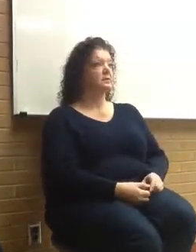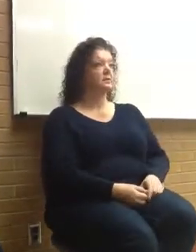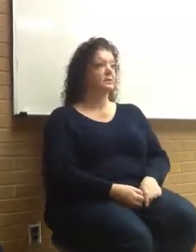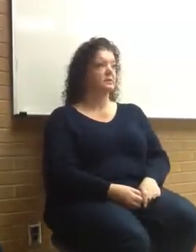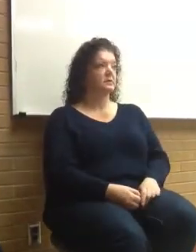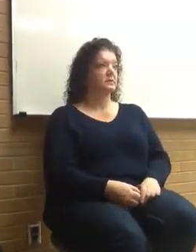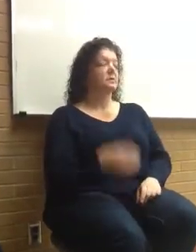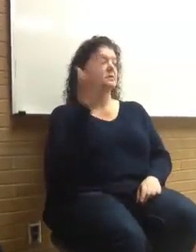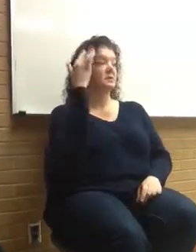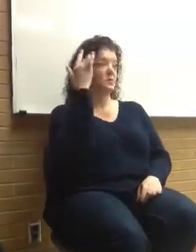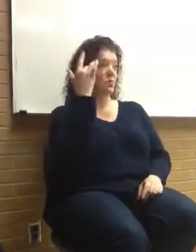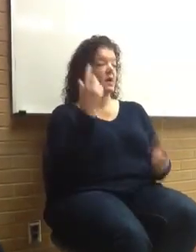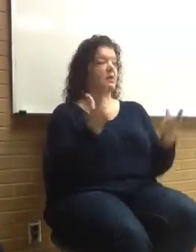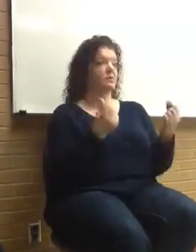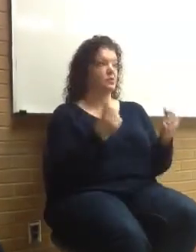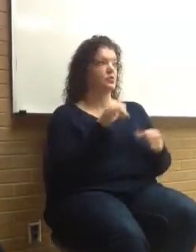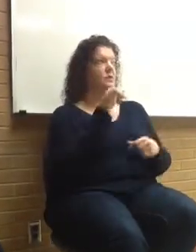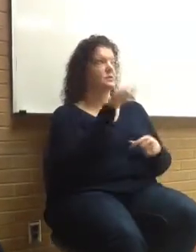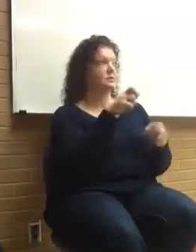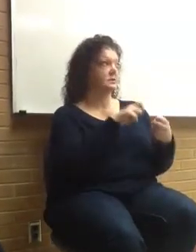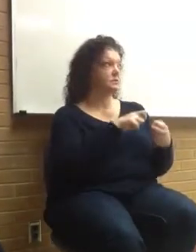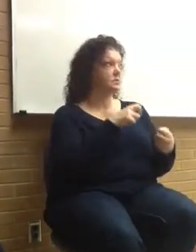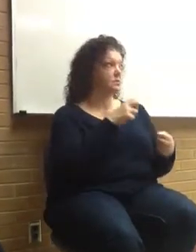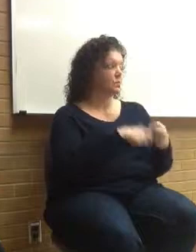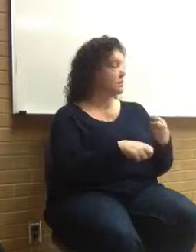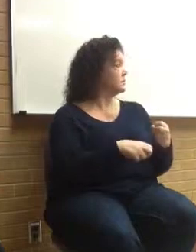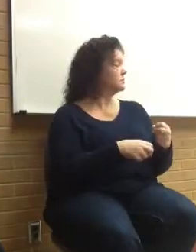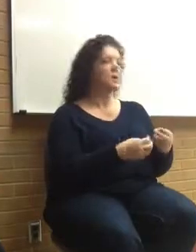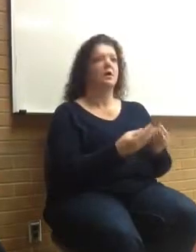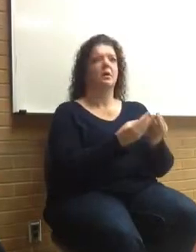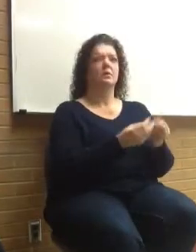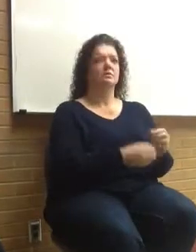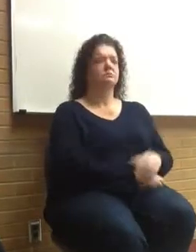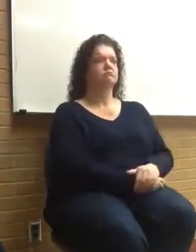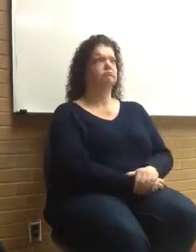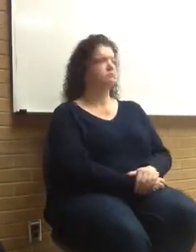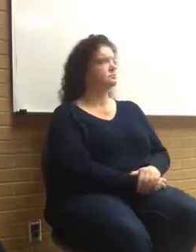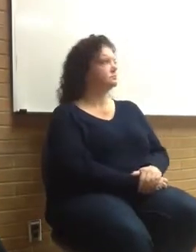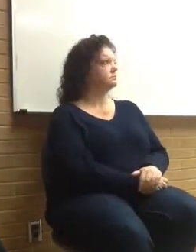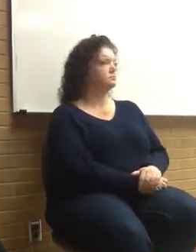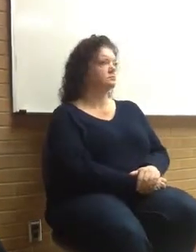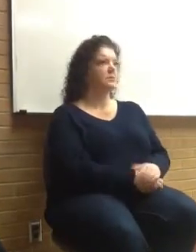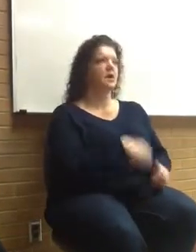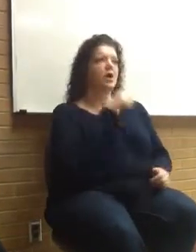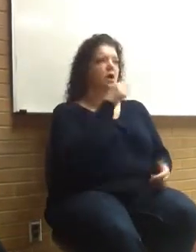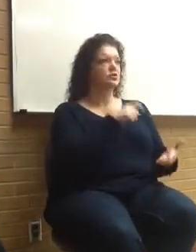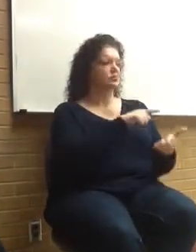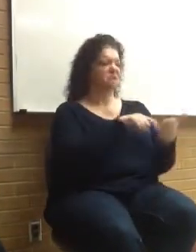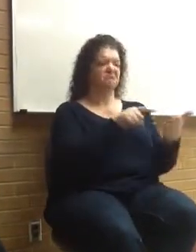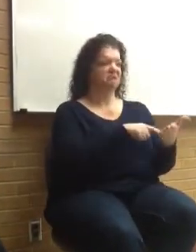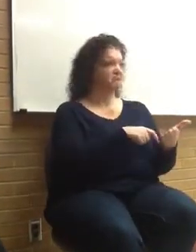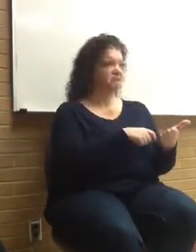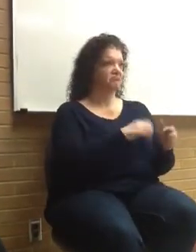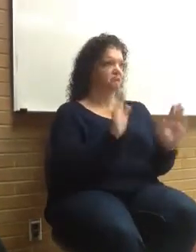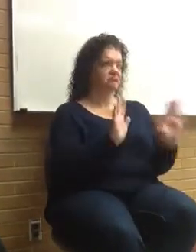Because polynomial divided by monomial, the only thing I need to tell you is don't scratch anything. No scratching allowed. And then you get